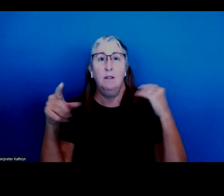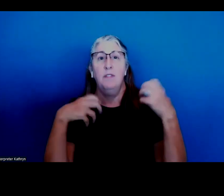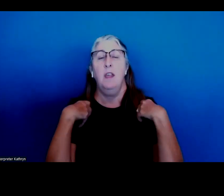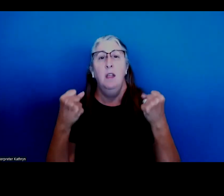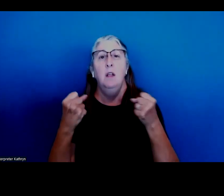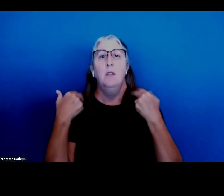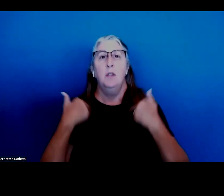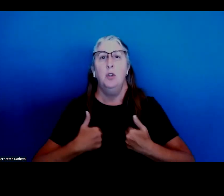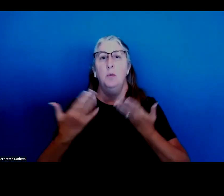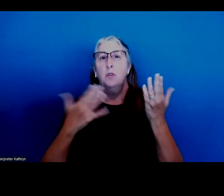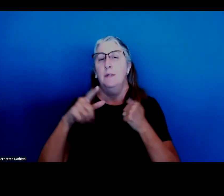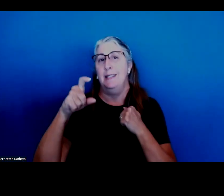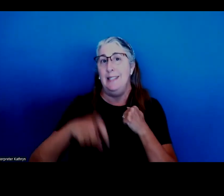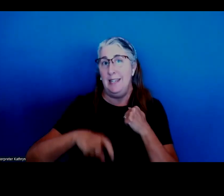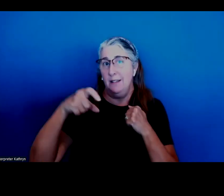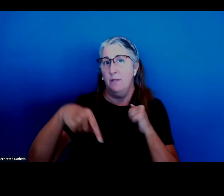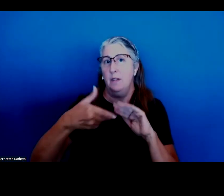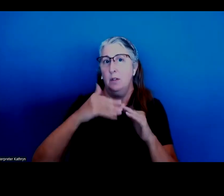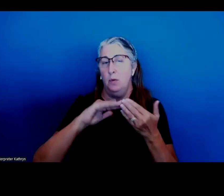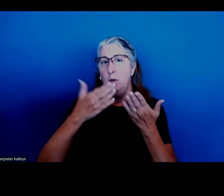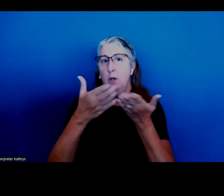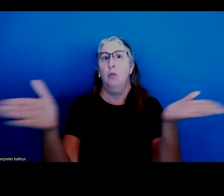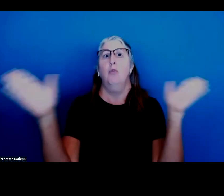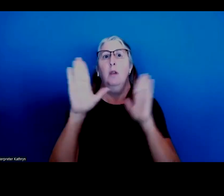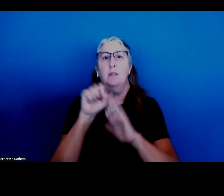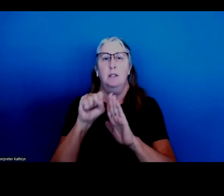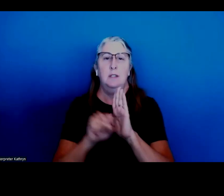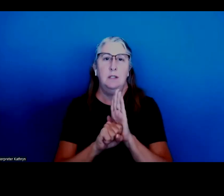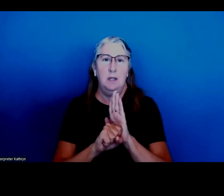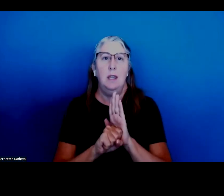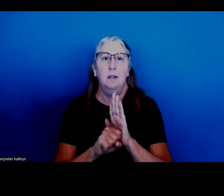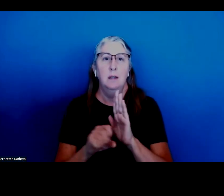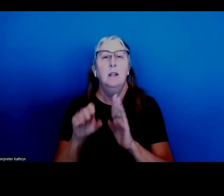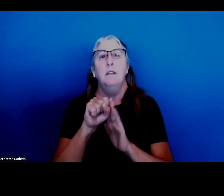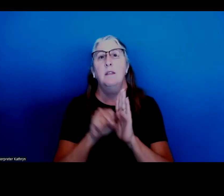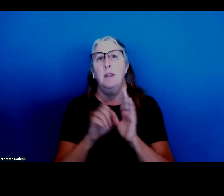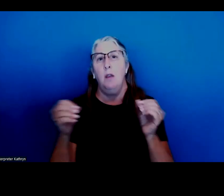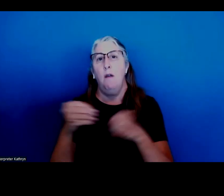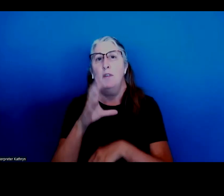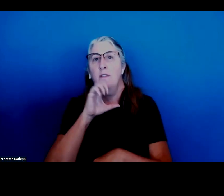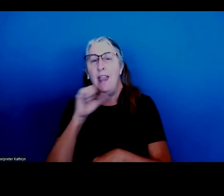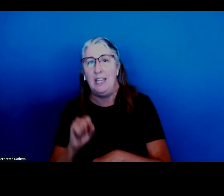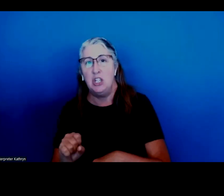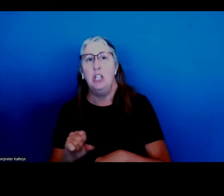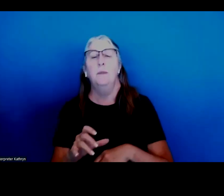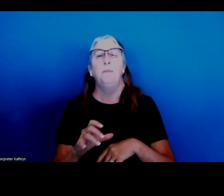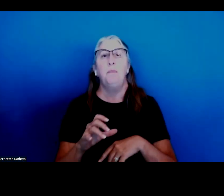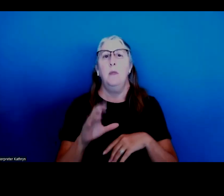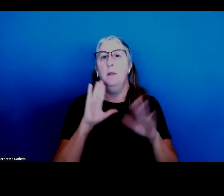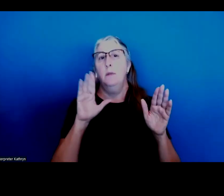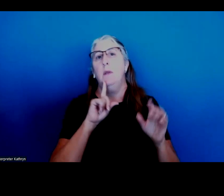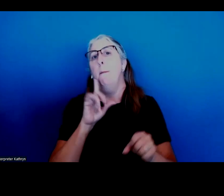service needs of this community across our state. The State Office of Aging is committed to